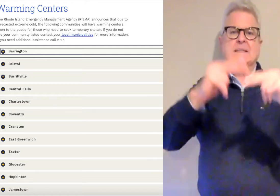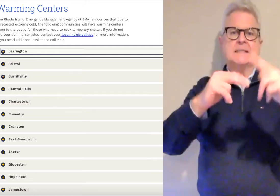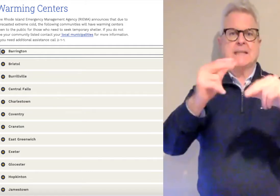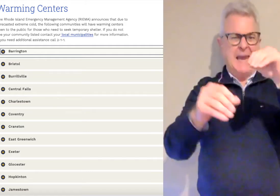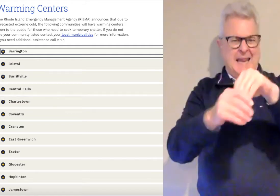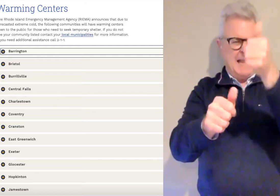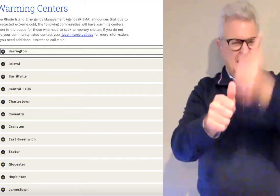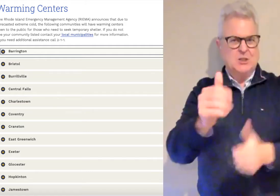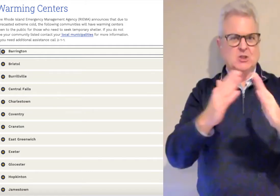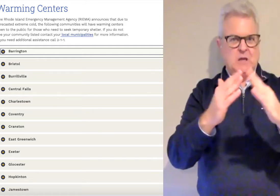where to go.